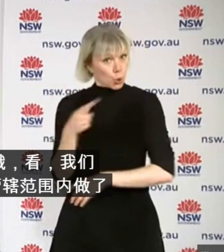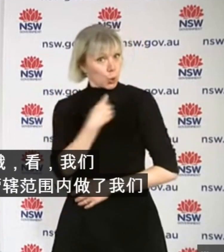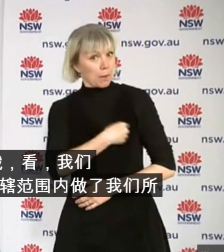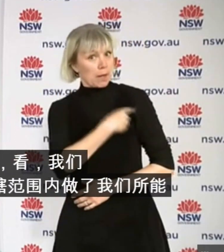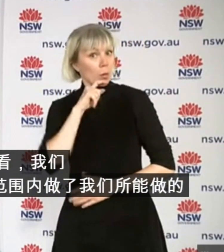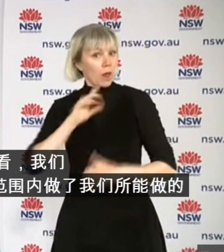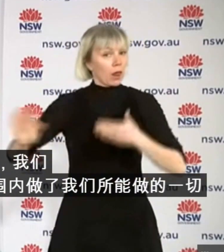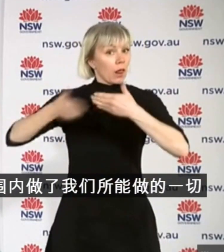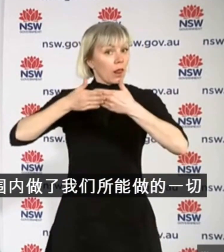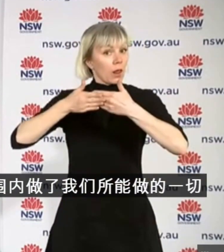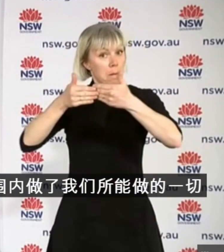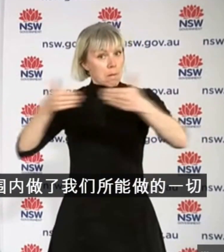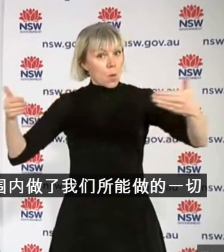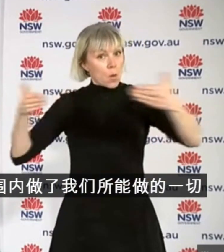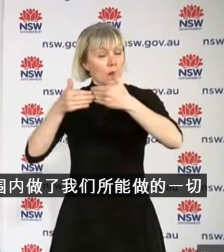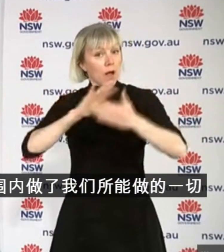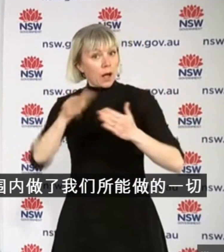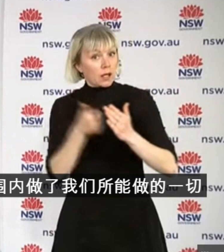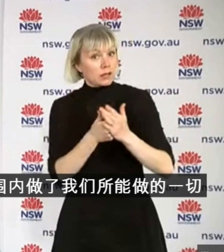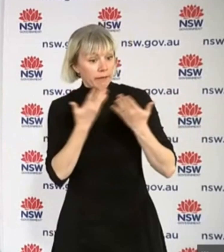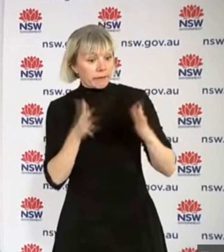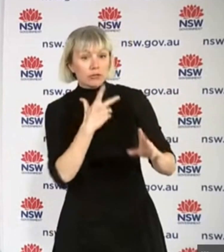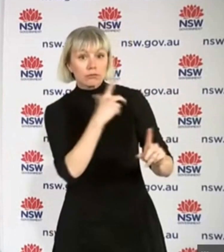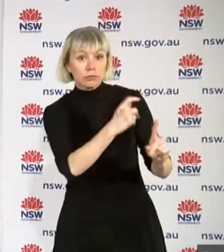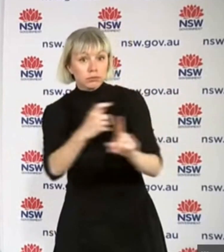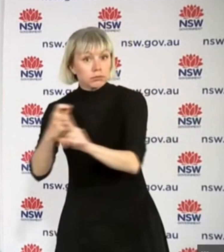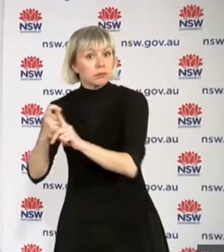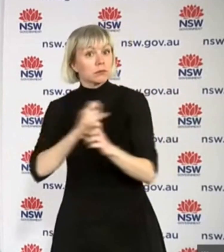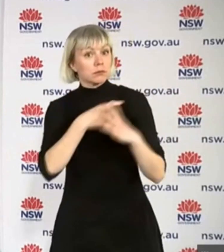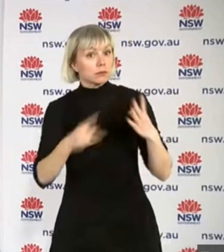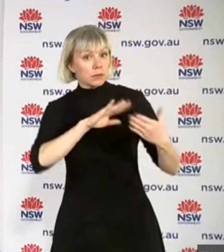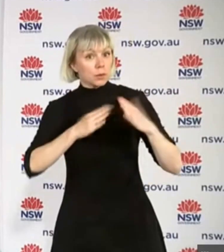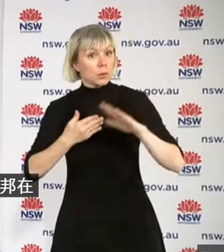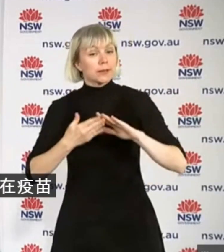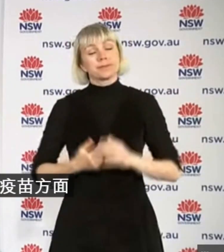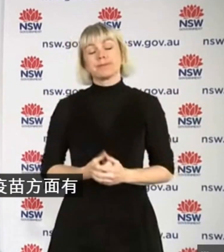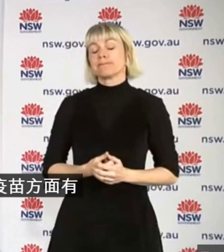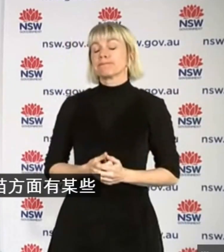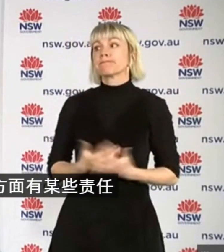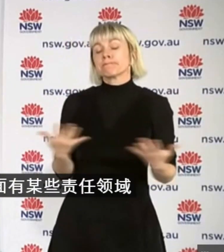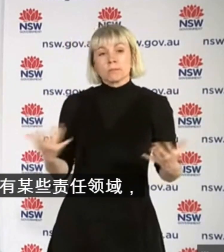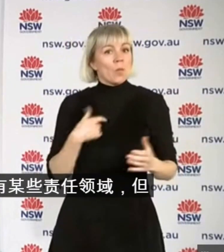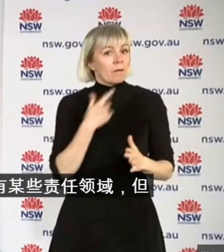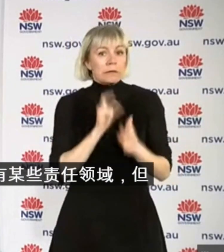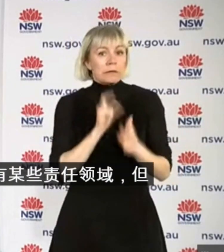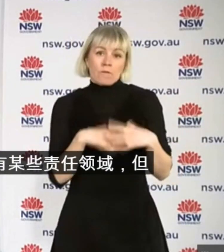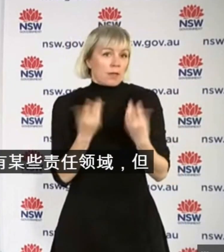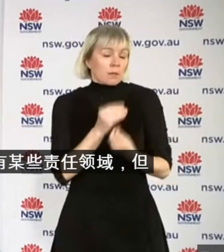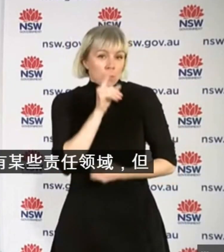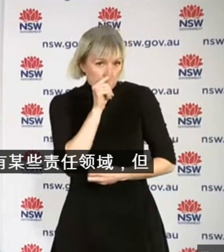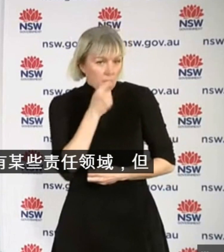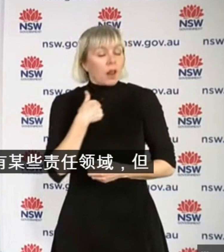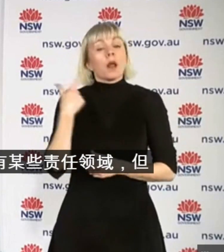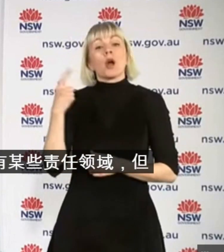done everything we can within our state jurisdiction. There are certain areas of responsibility that the Commonwealth has in terms of vaccine, but we've stepped